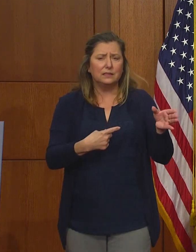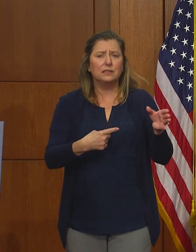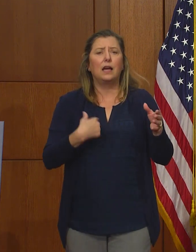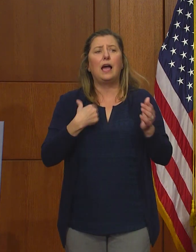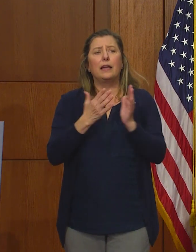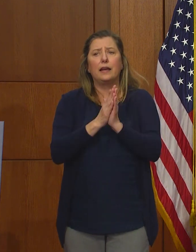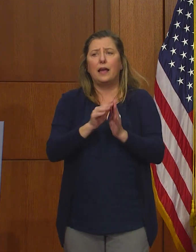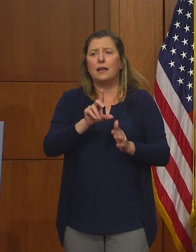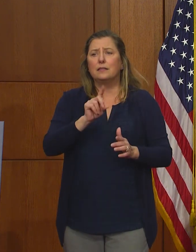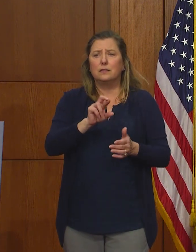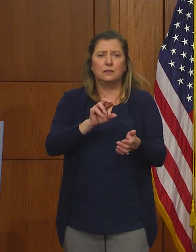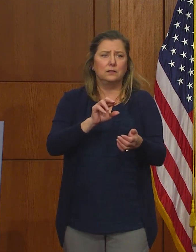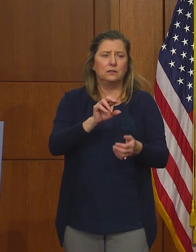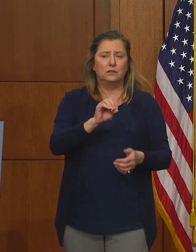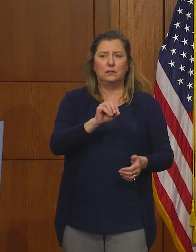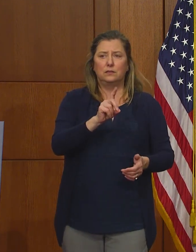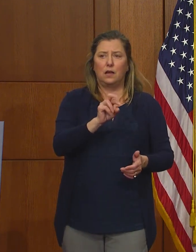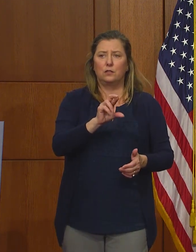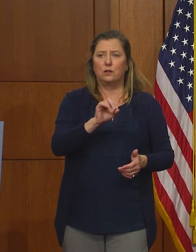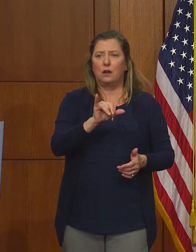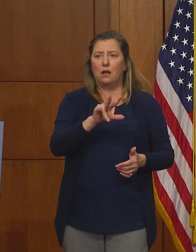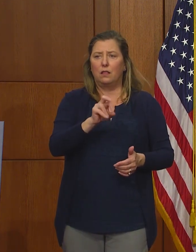team at VDH can get that for you.